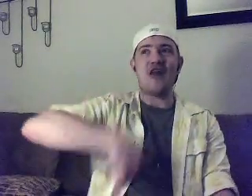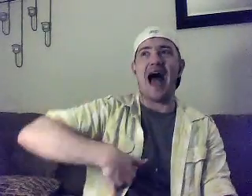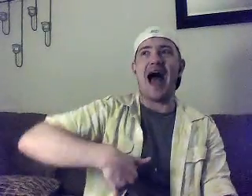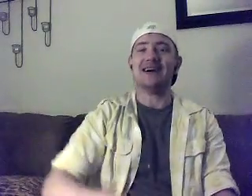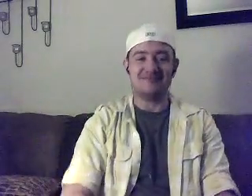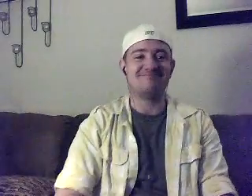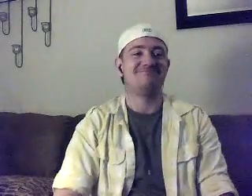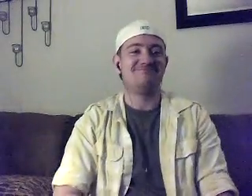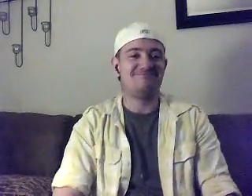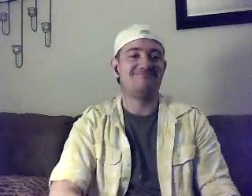so bad